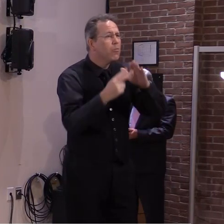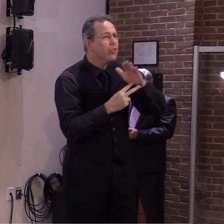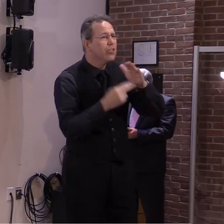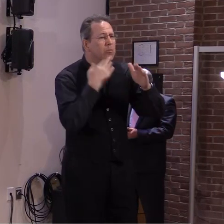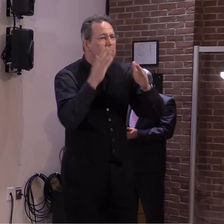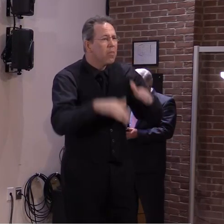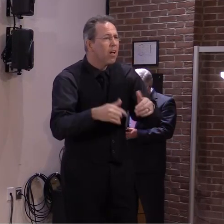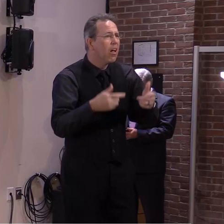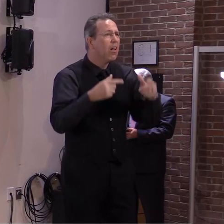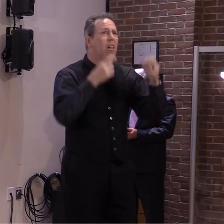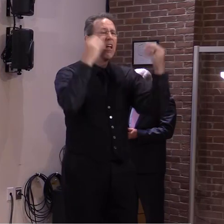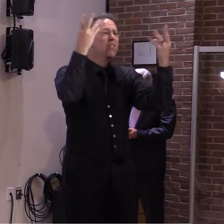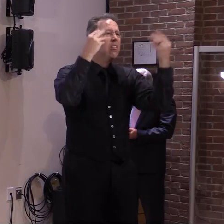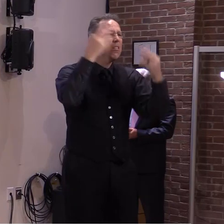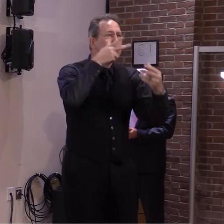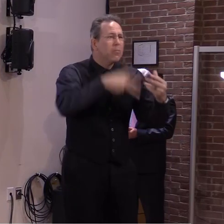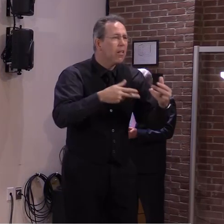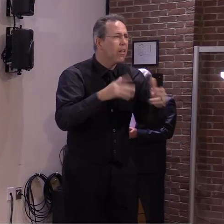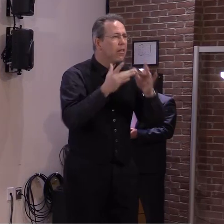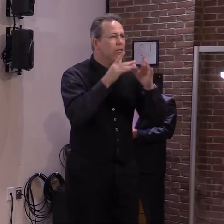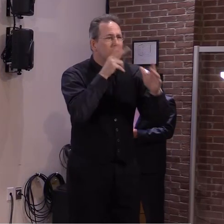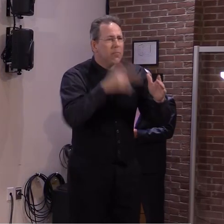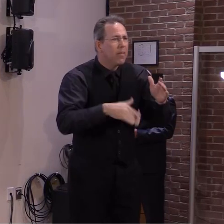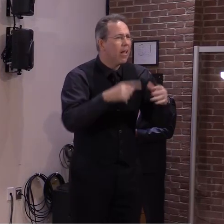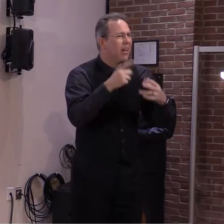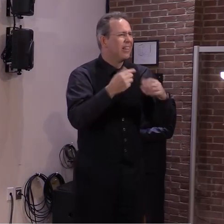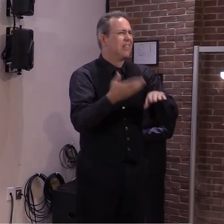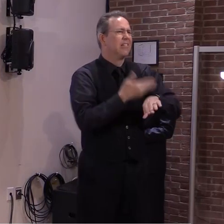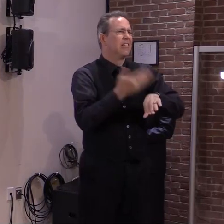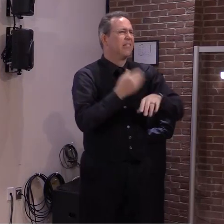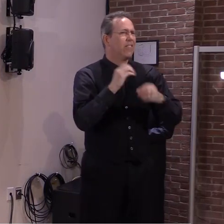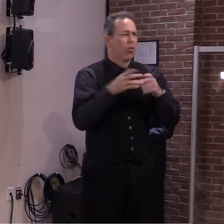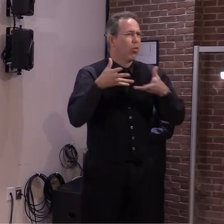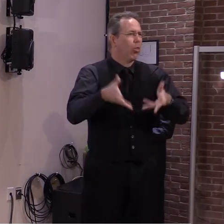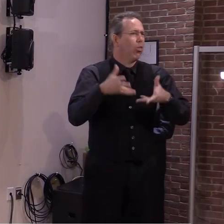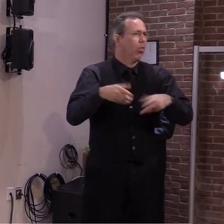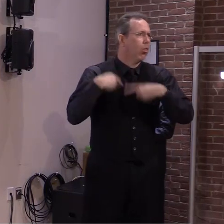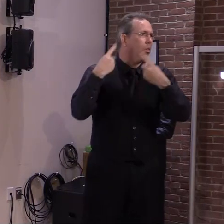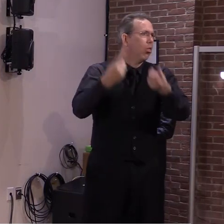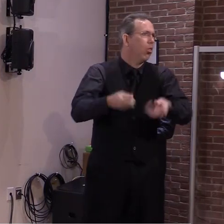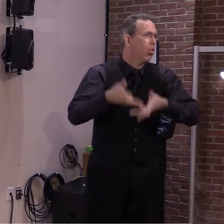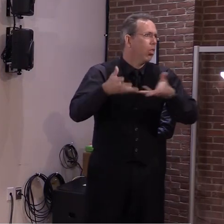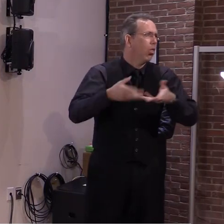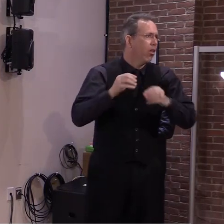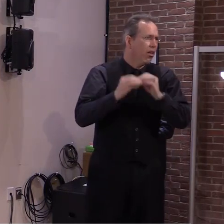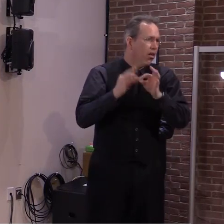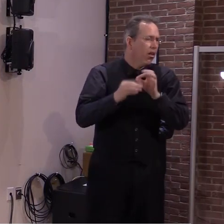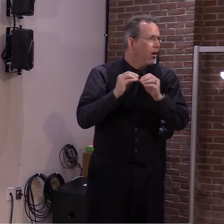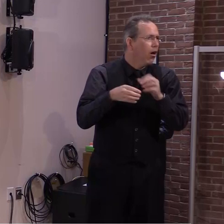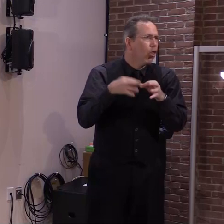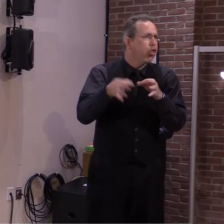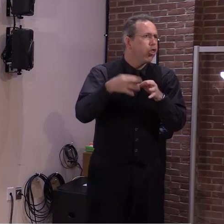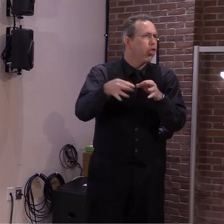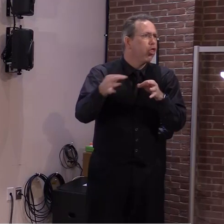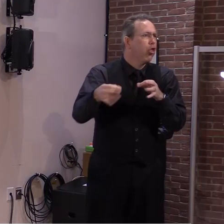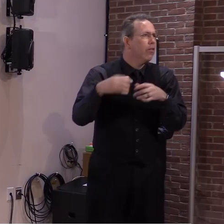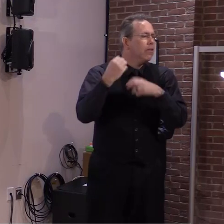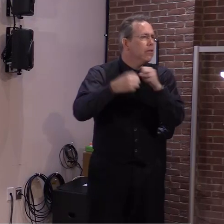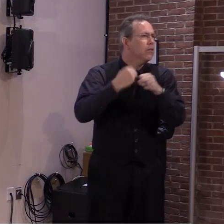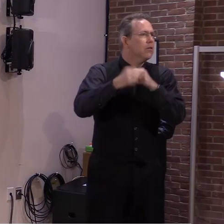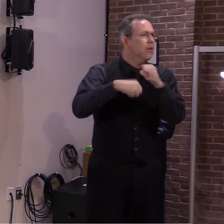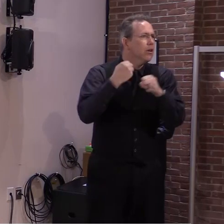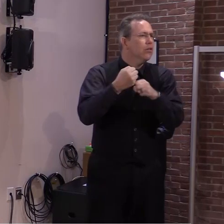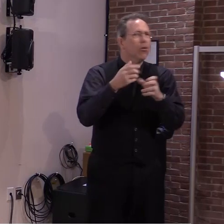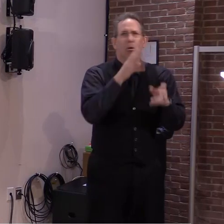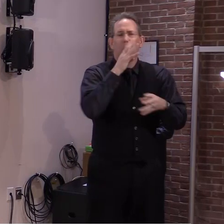and the like that have gone beyond their life expectancy. So trying